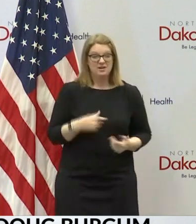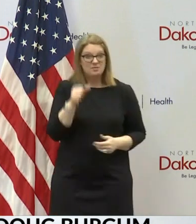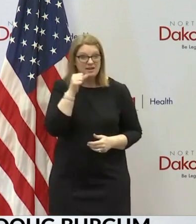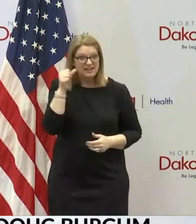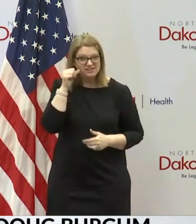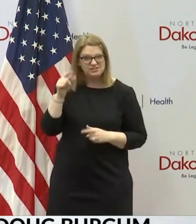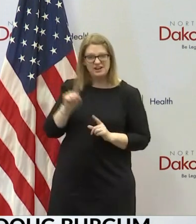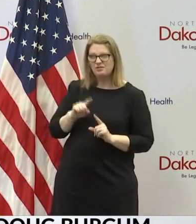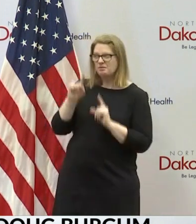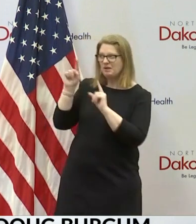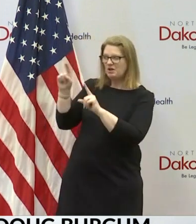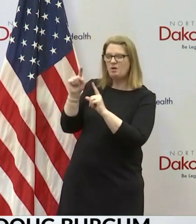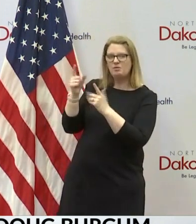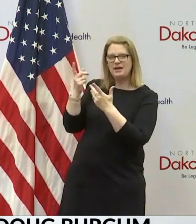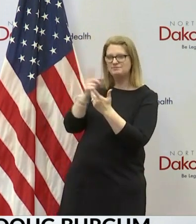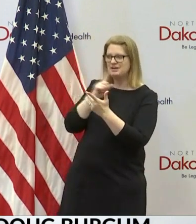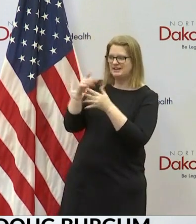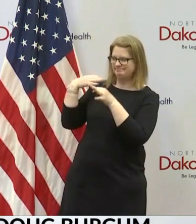on here, it's